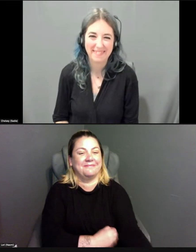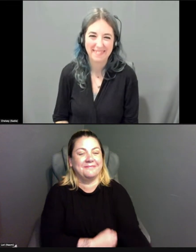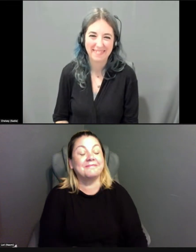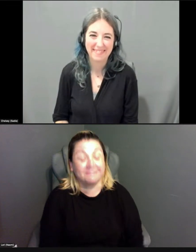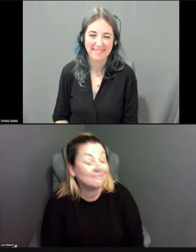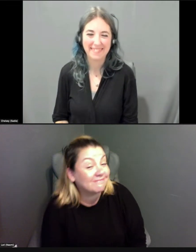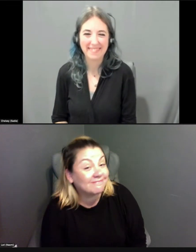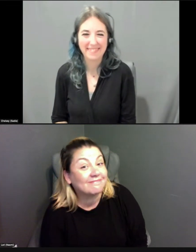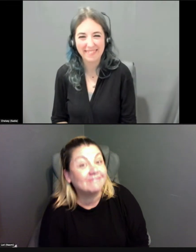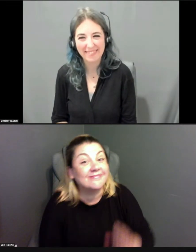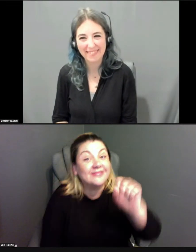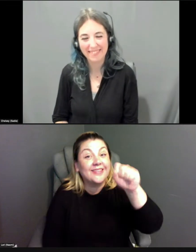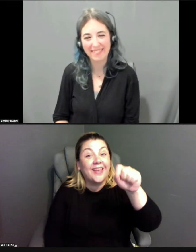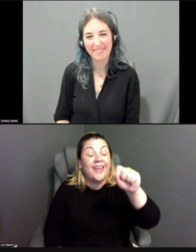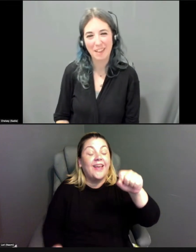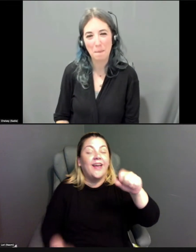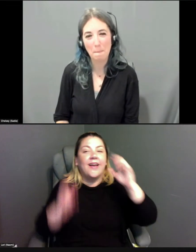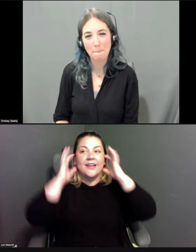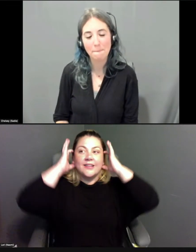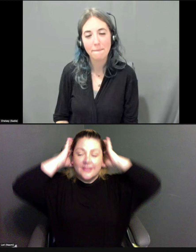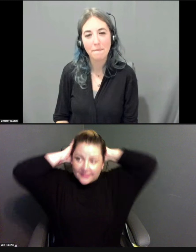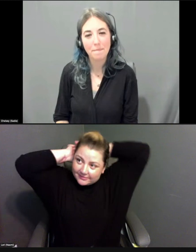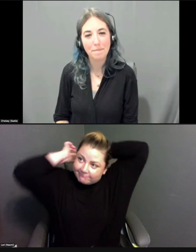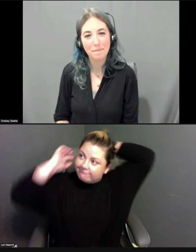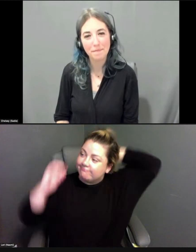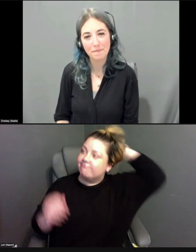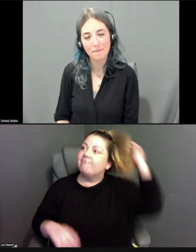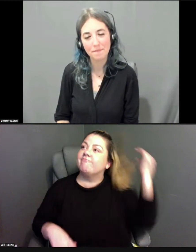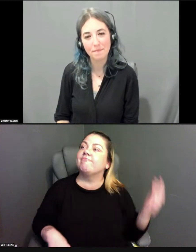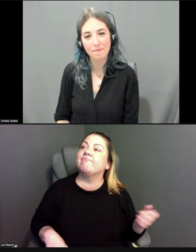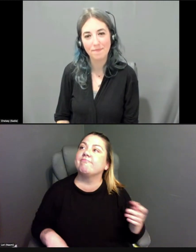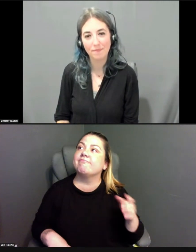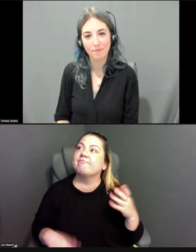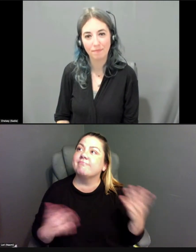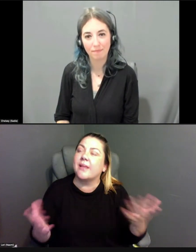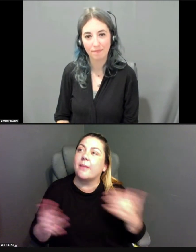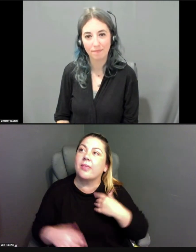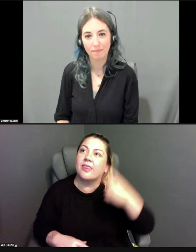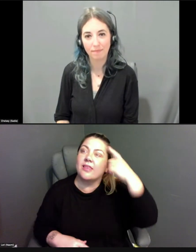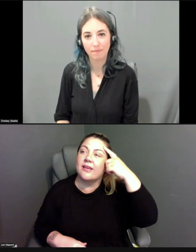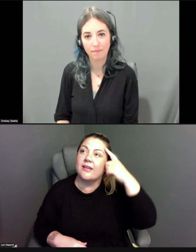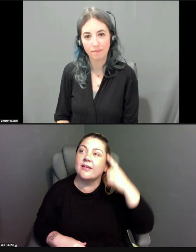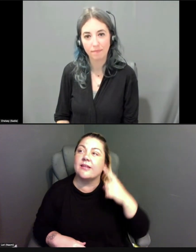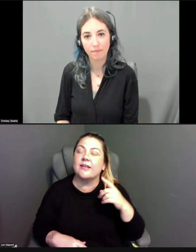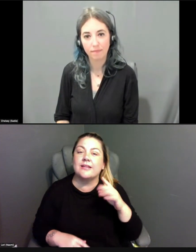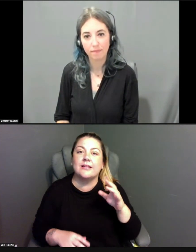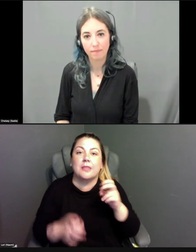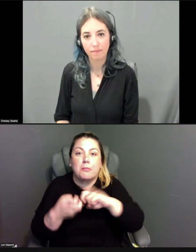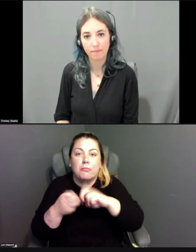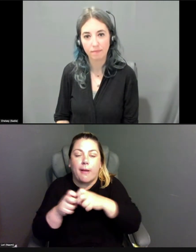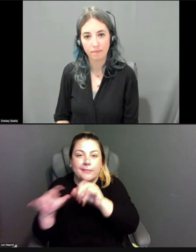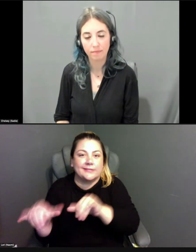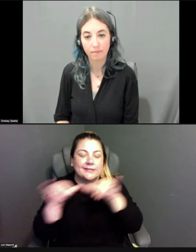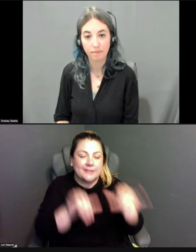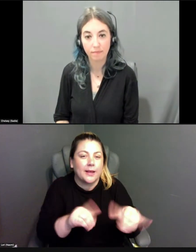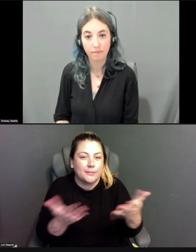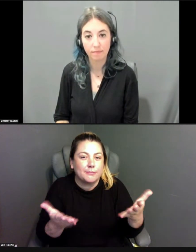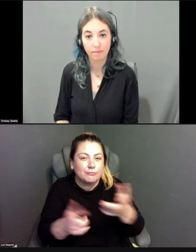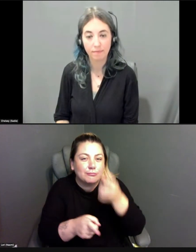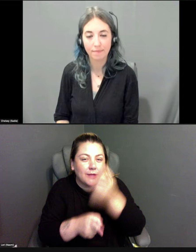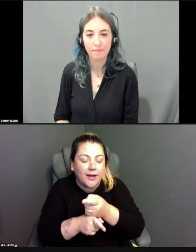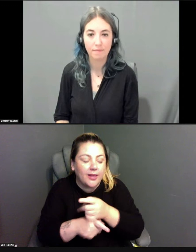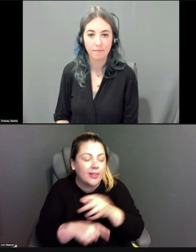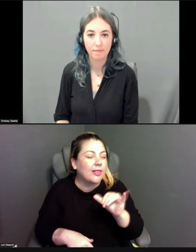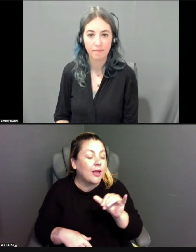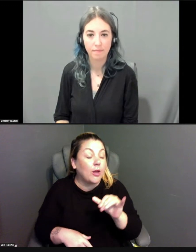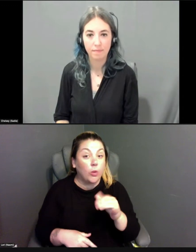But yeah, and I think a lot of that, like a similar problem, like one of the reasons